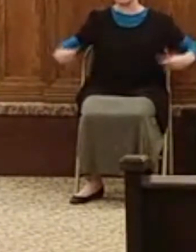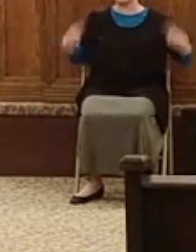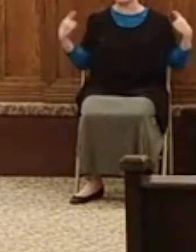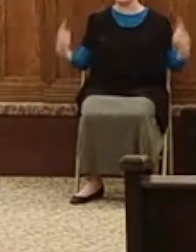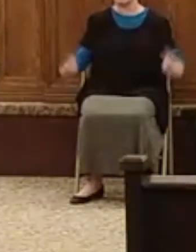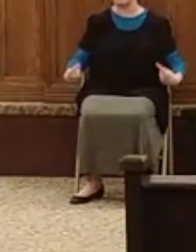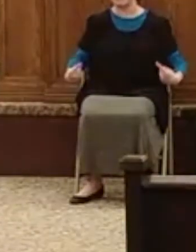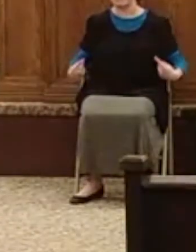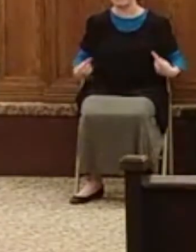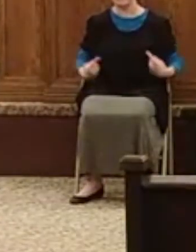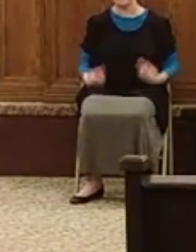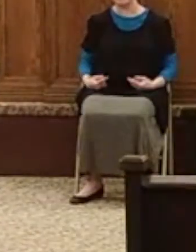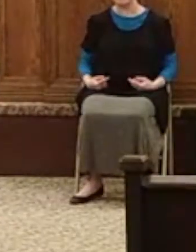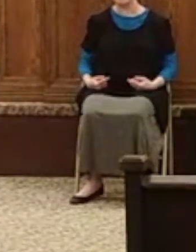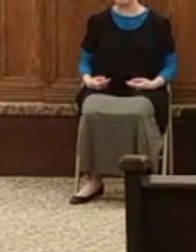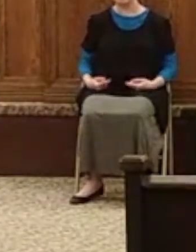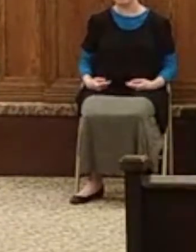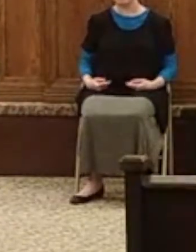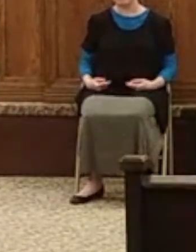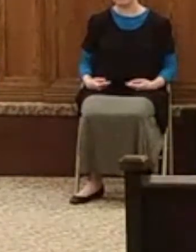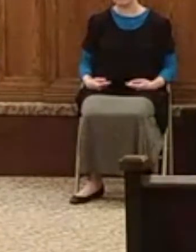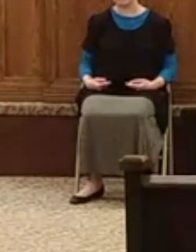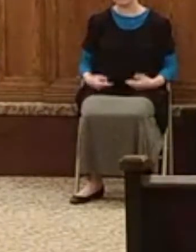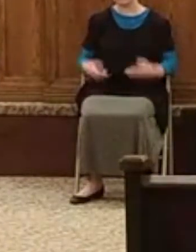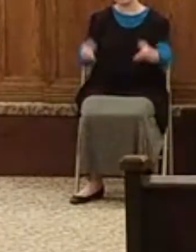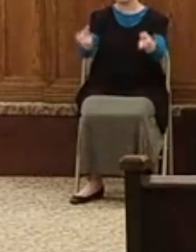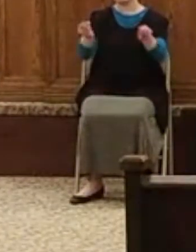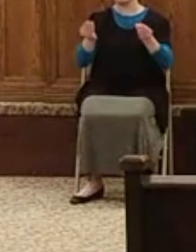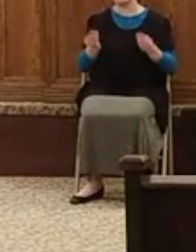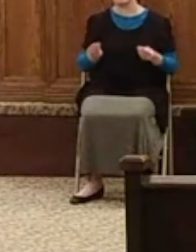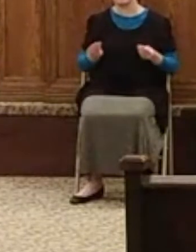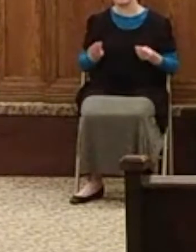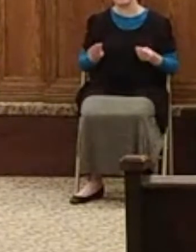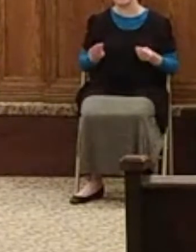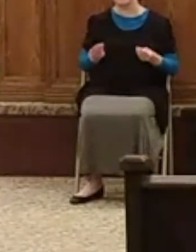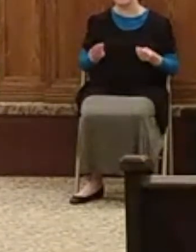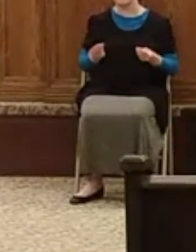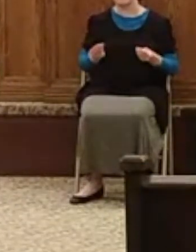for the remission of your sins. And you shall